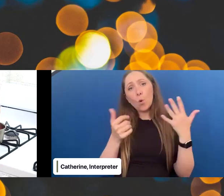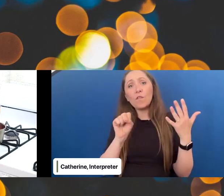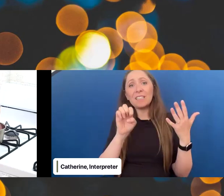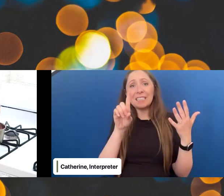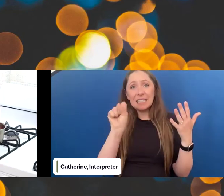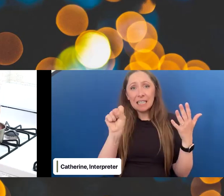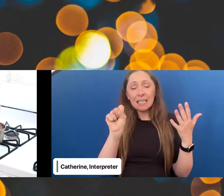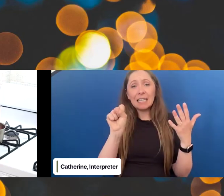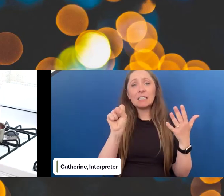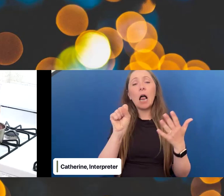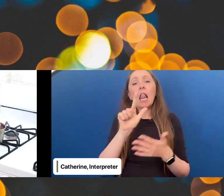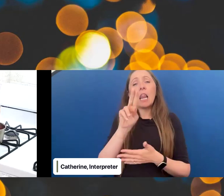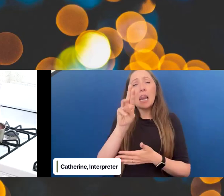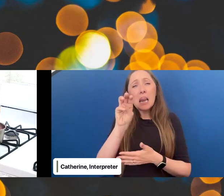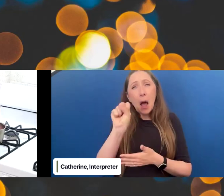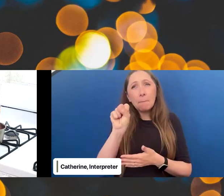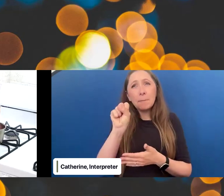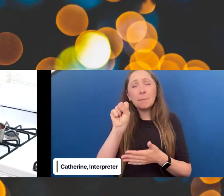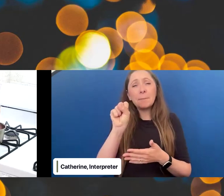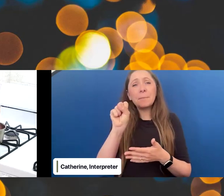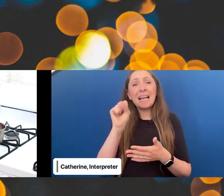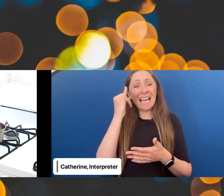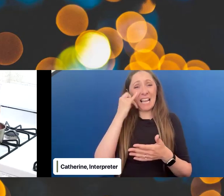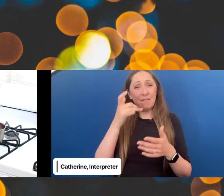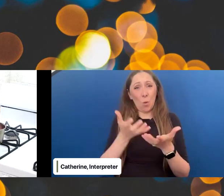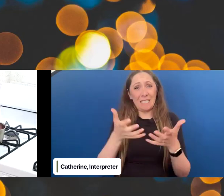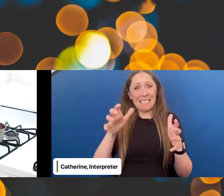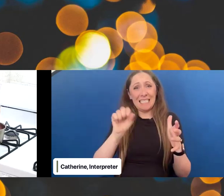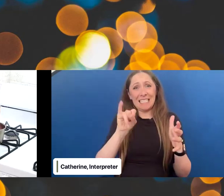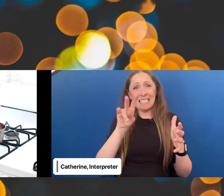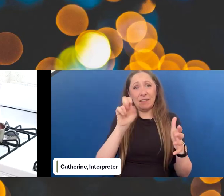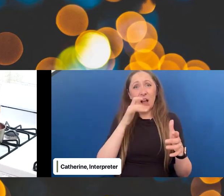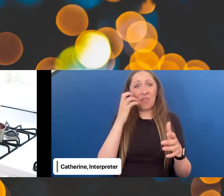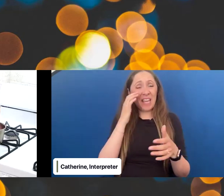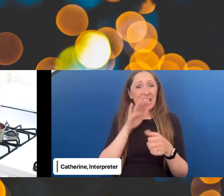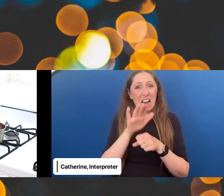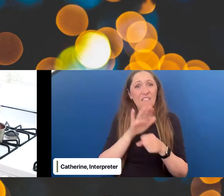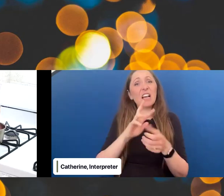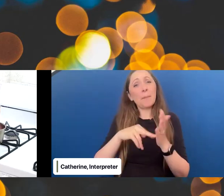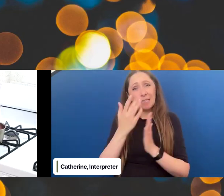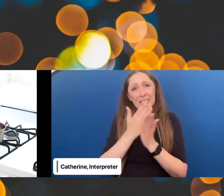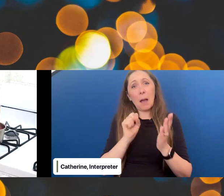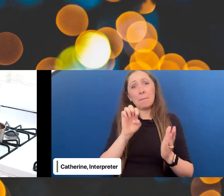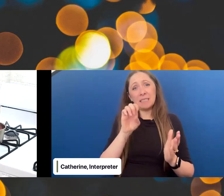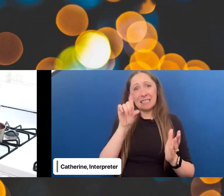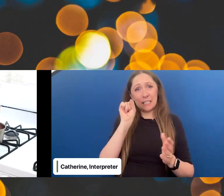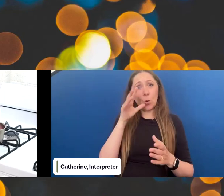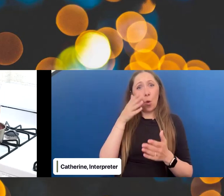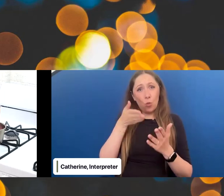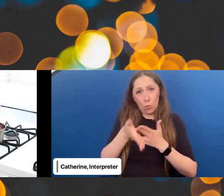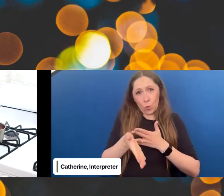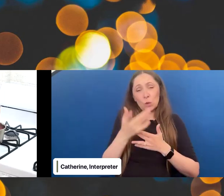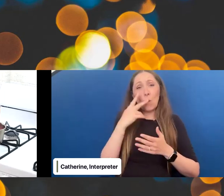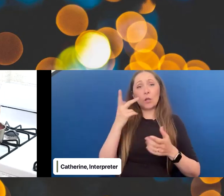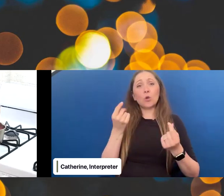clump of cornstarch. And if your sieve is not thick enough, some seeds will get through, so you might want to strain it twice. I'm